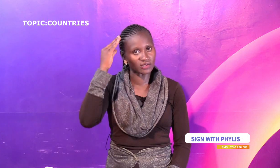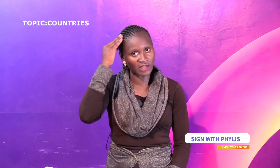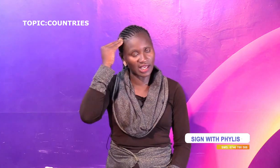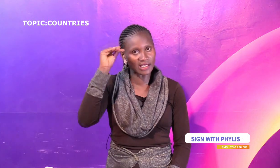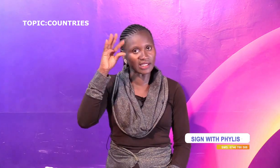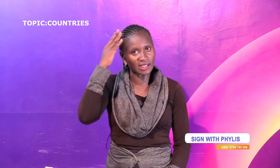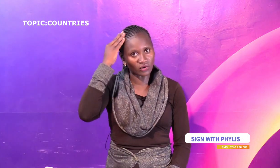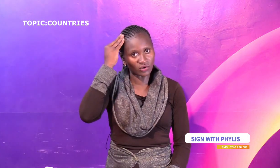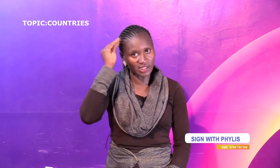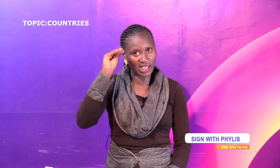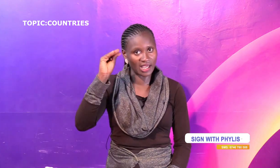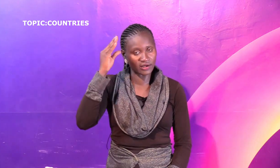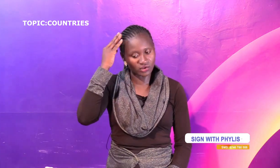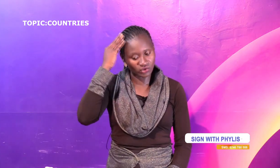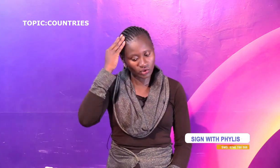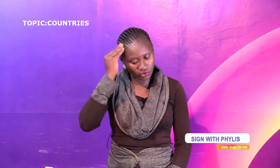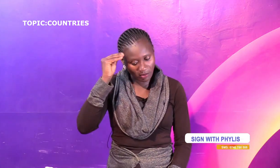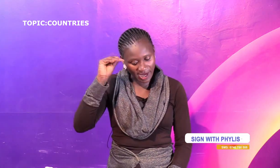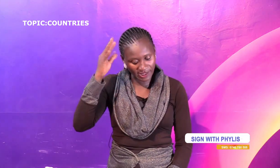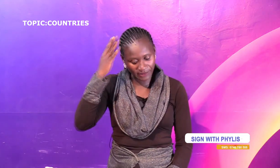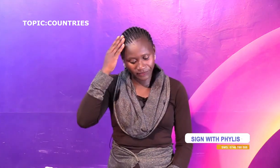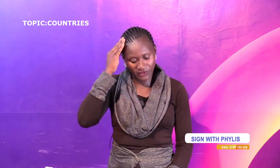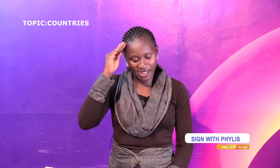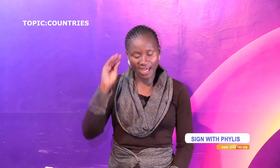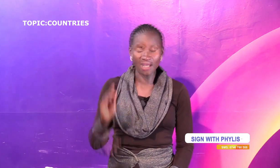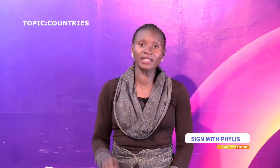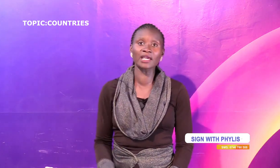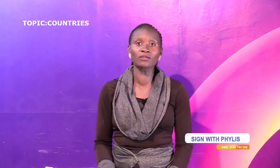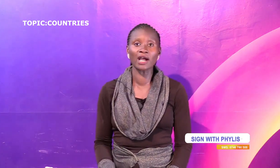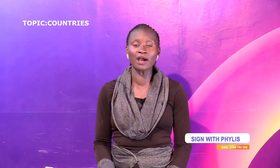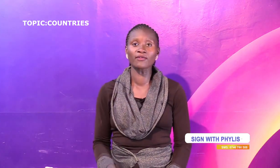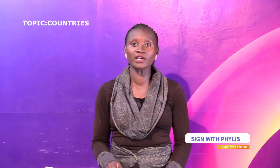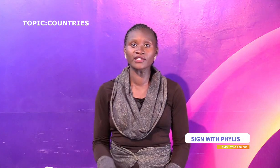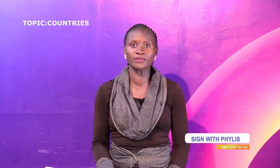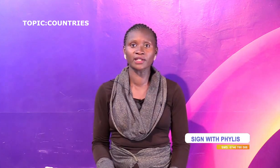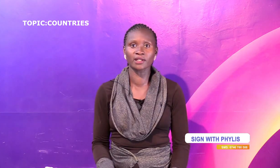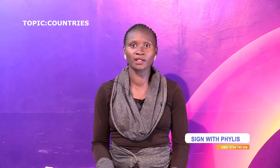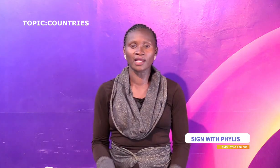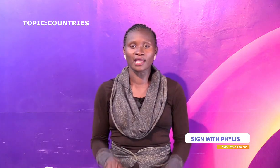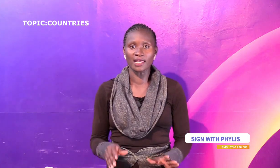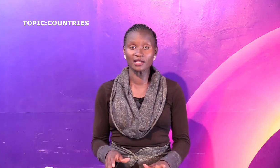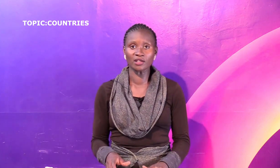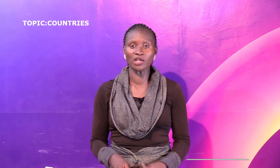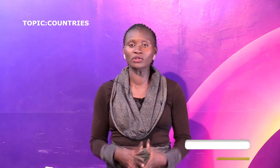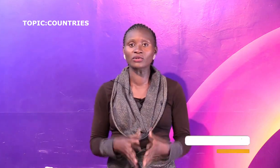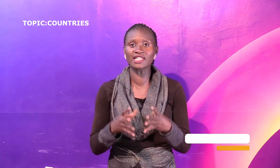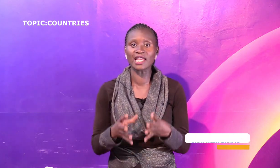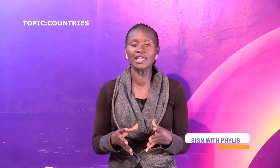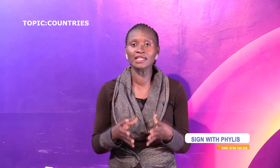head or the hair, so Somalia. And then we have Egypt. Egypt, how do we sign